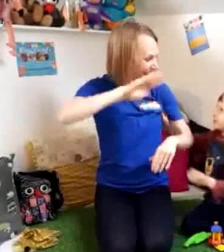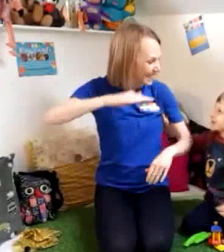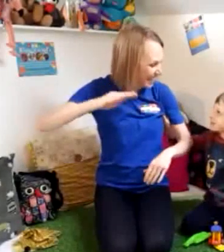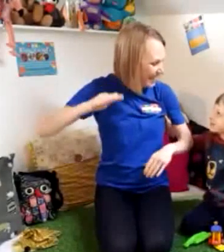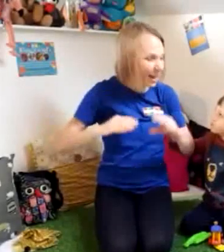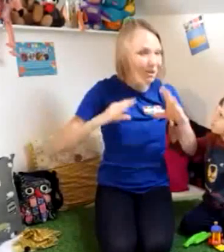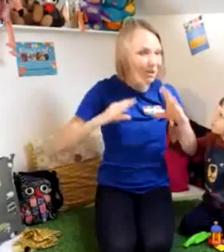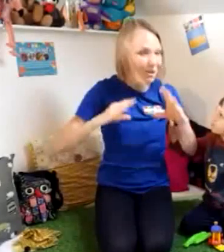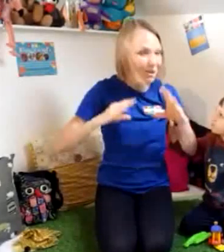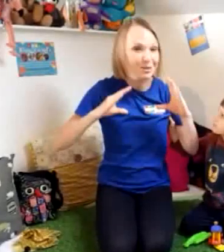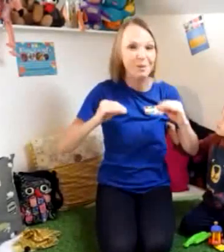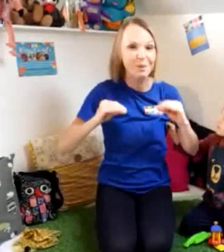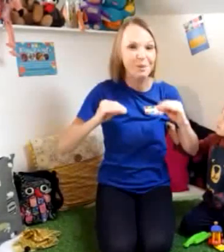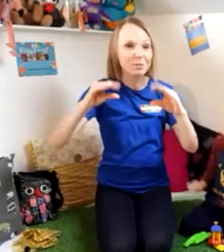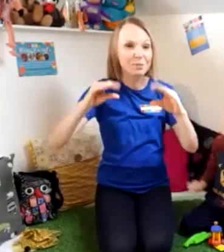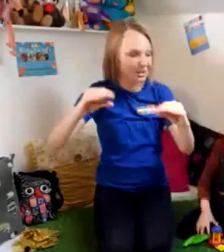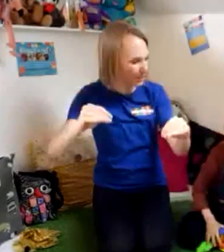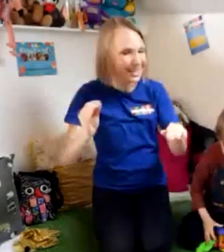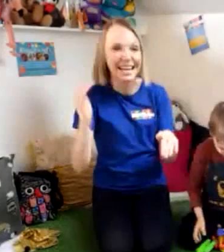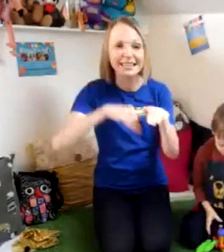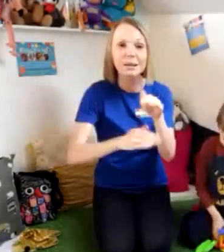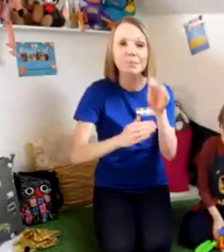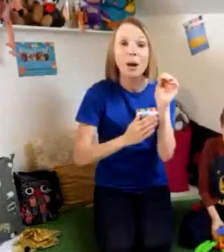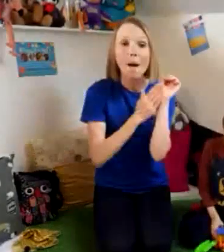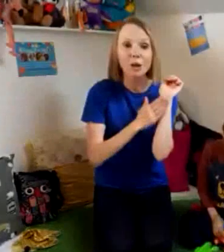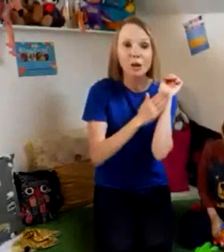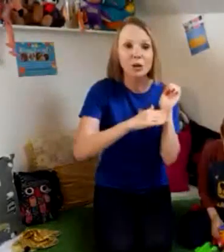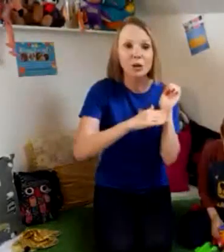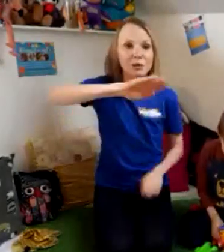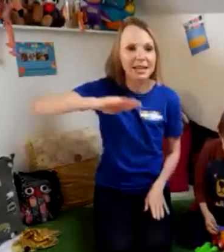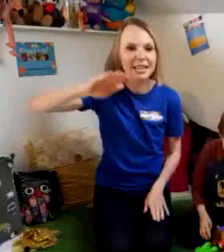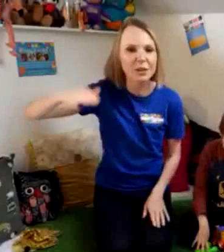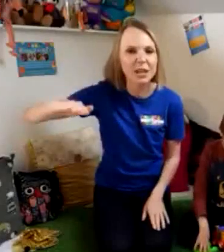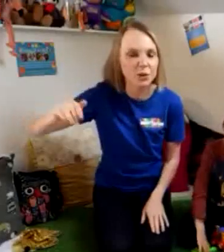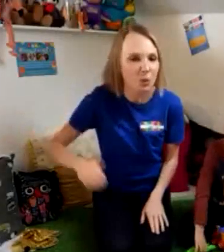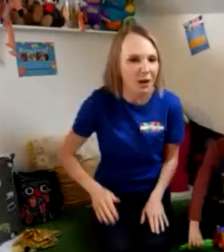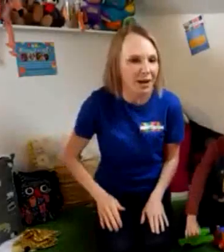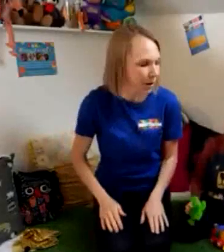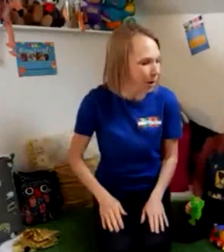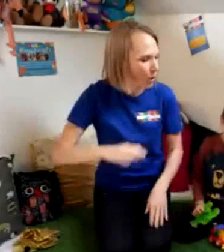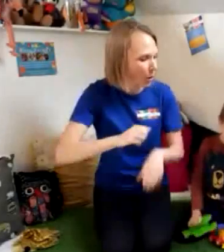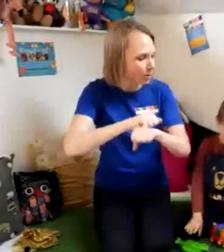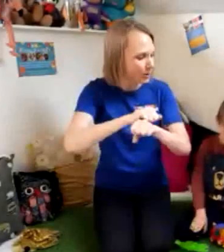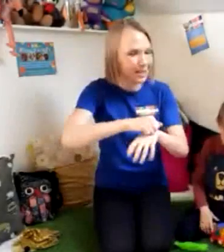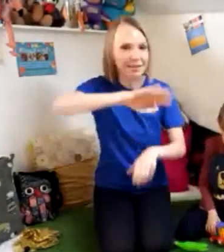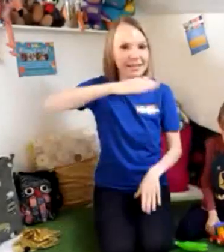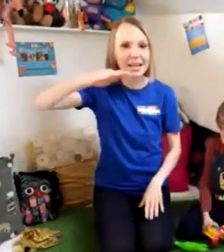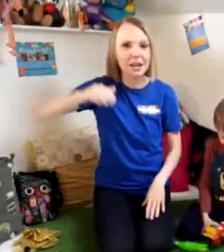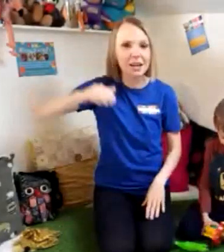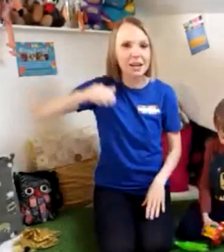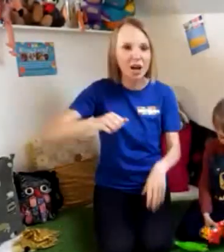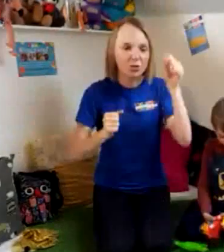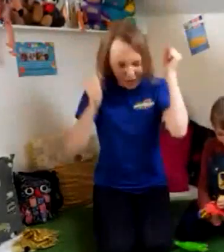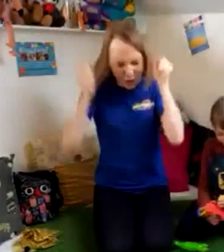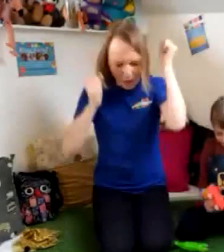sea goes pinch, pinch, pinch, in the deep blue sea. Let's finish with a wiggle. Octopus in the sea goes wiggle, wiggle,